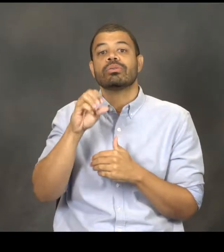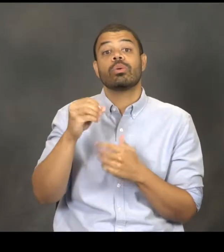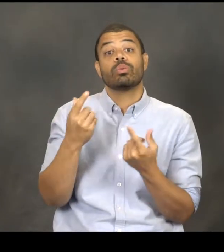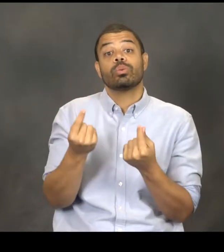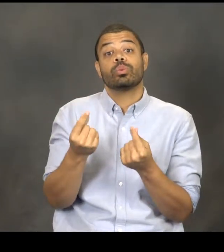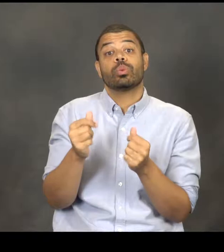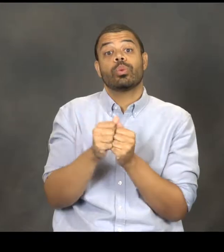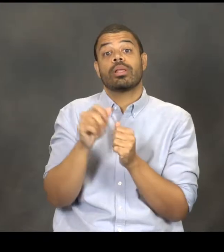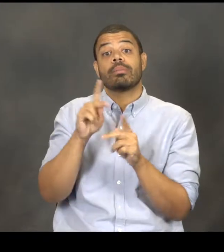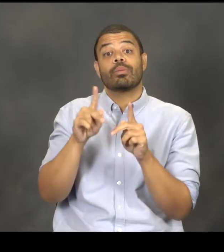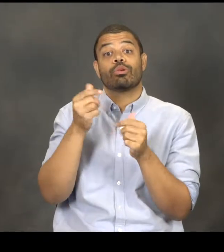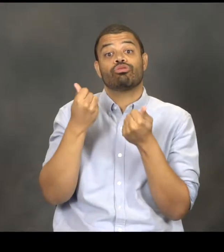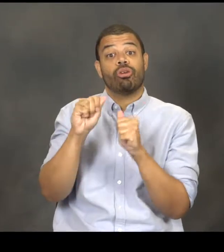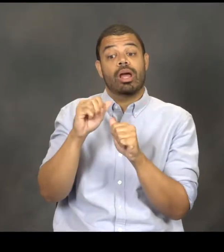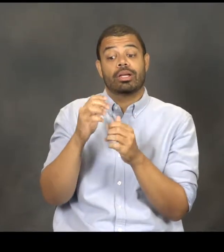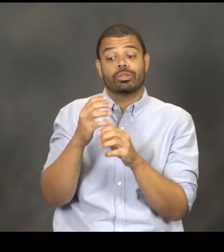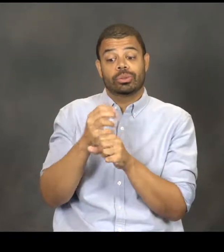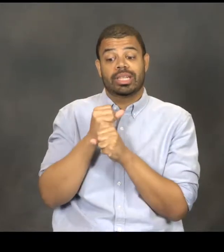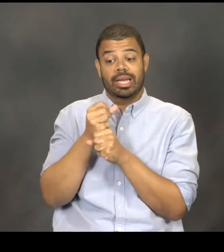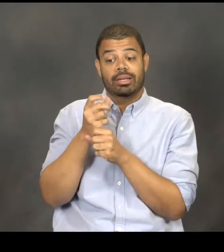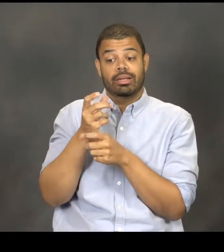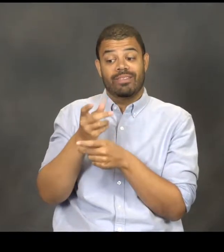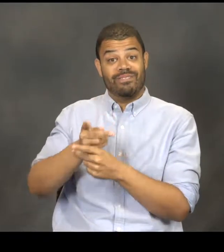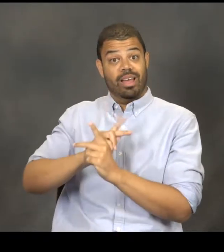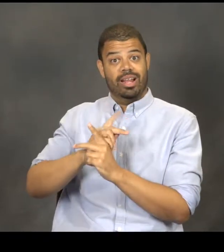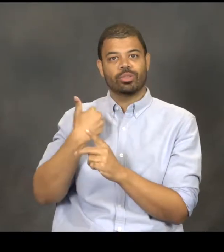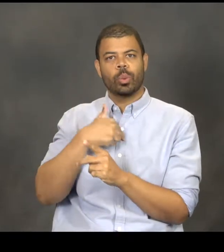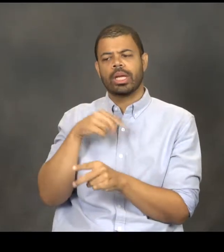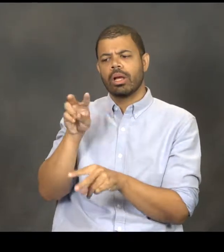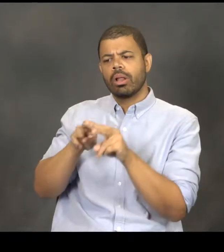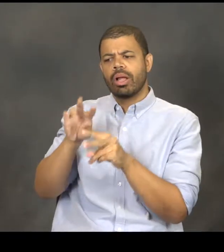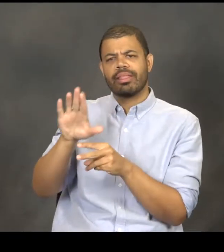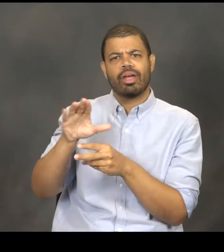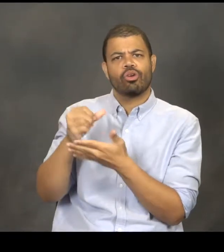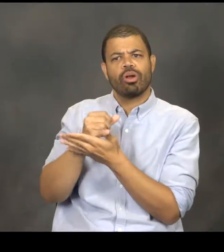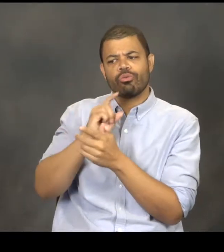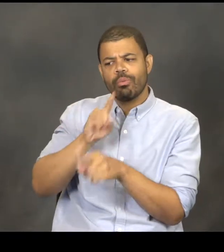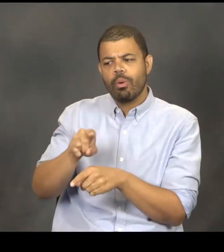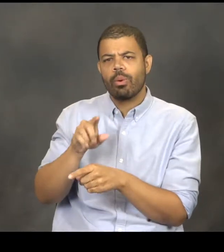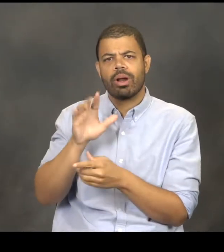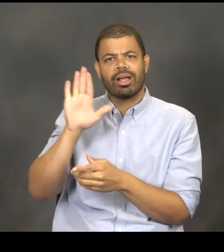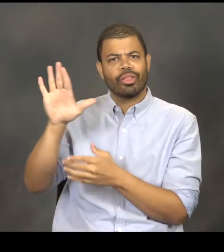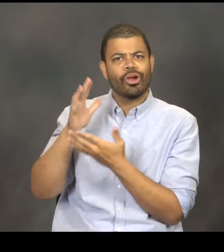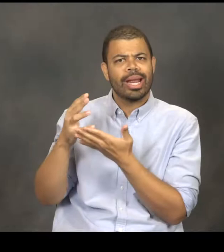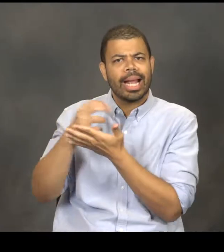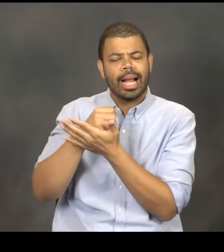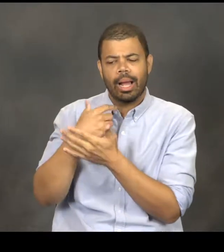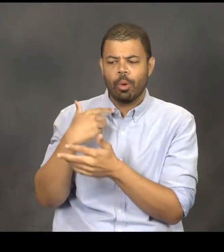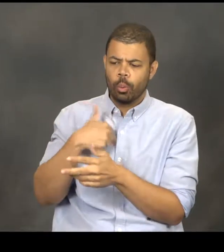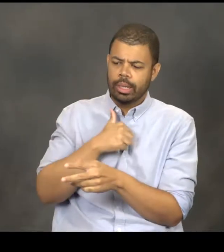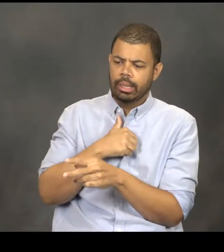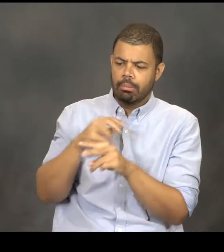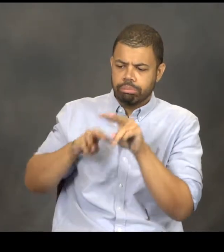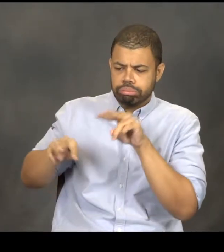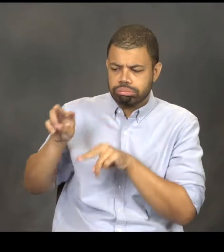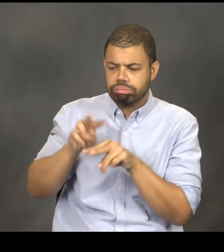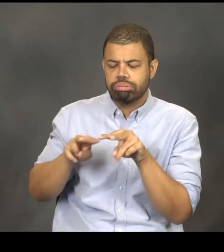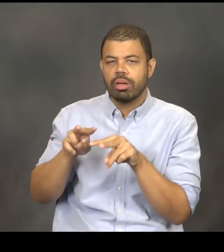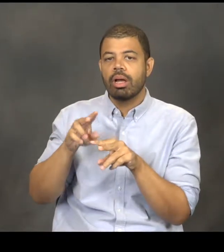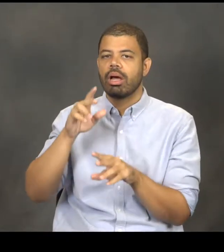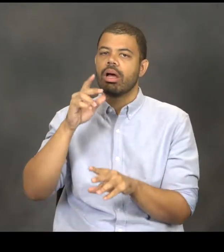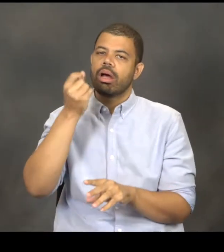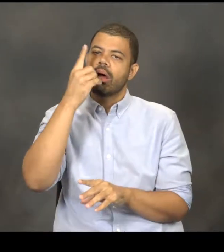with folks looking to get financed, you know, we'll take a look at their credit report, we'll take a look at their income, because the point is we want to make sure that we're